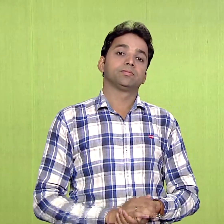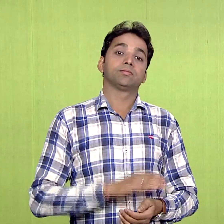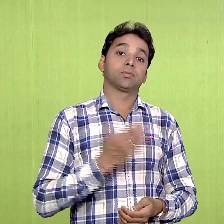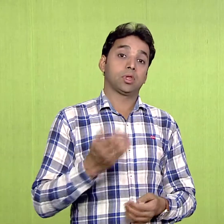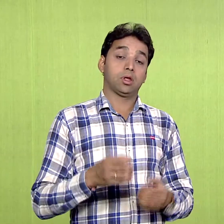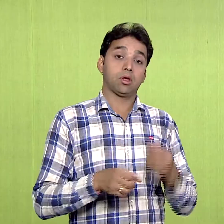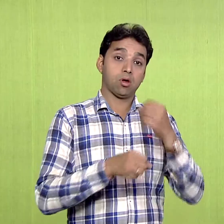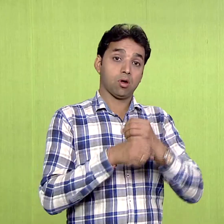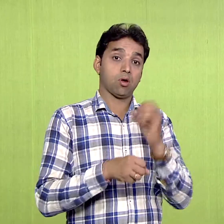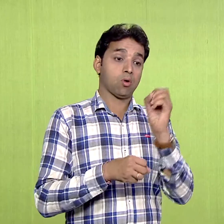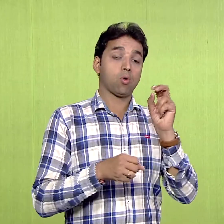Govinda temple at Mathura,